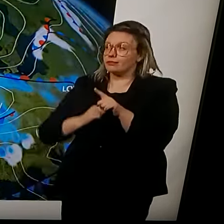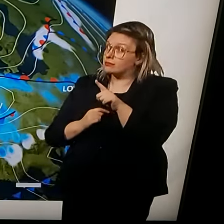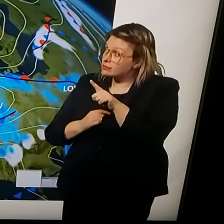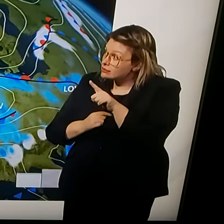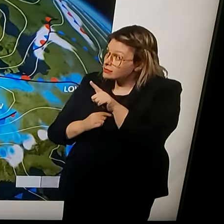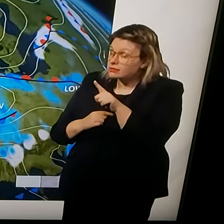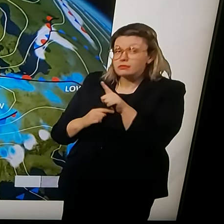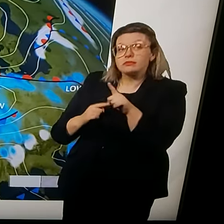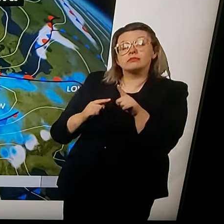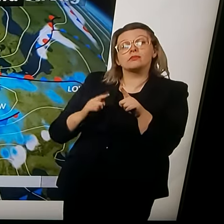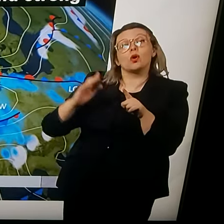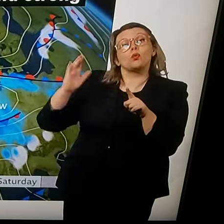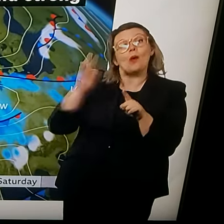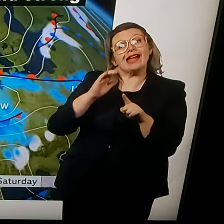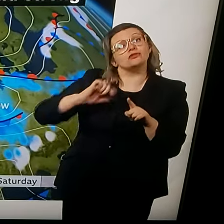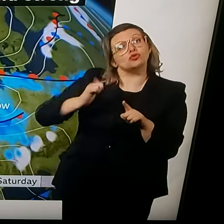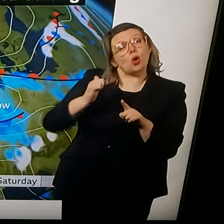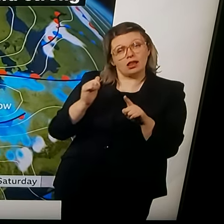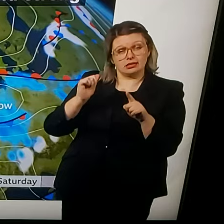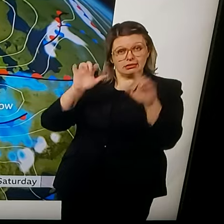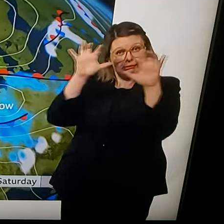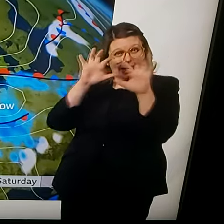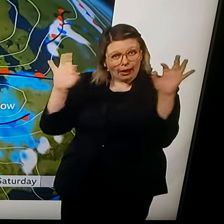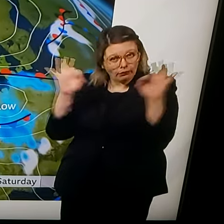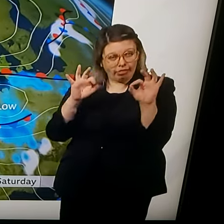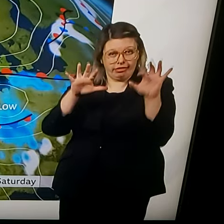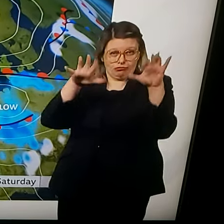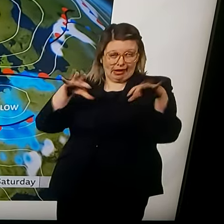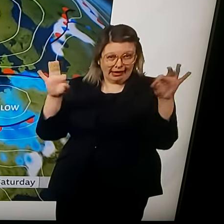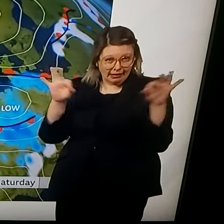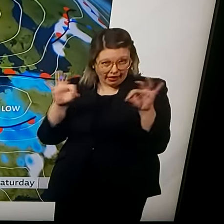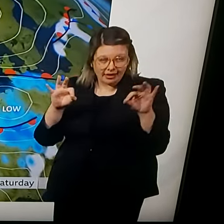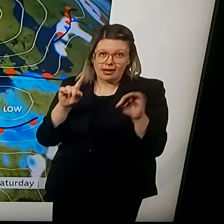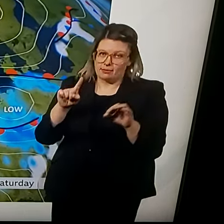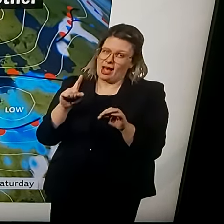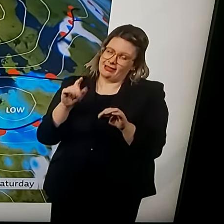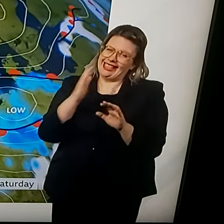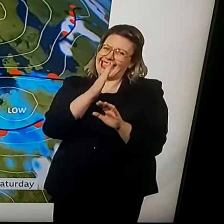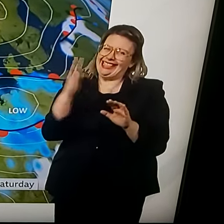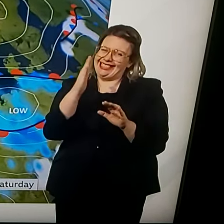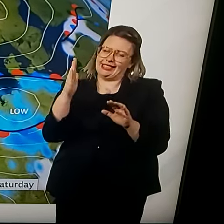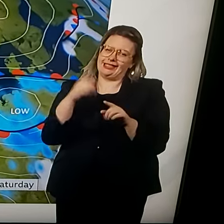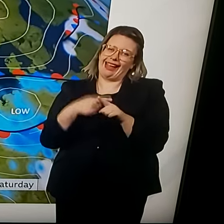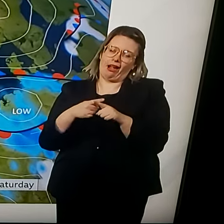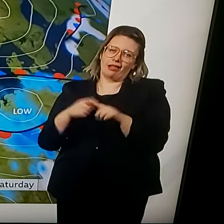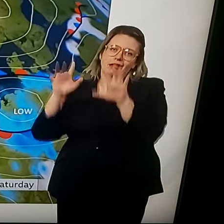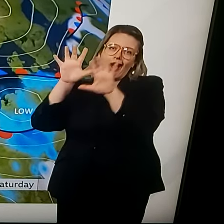again across Shelton, western Scotland, and northwest England, cloudier skies.